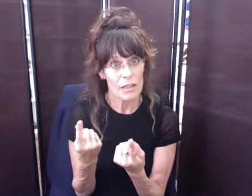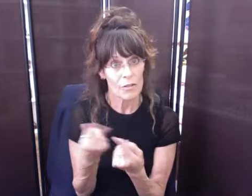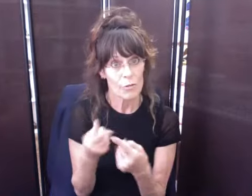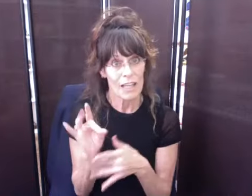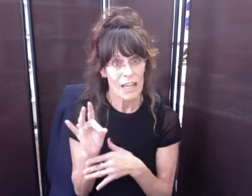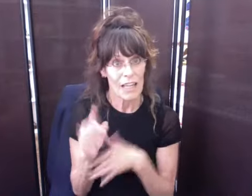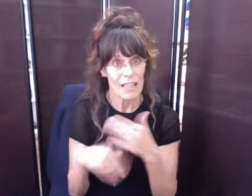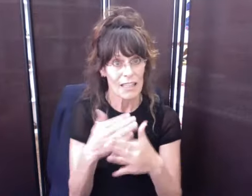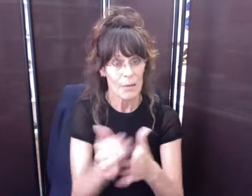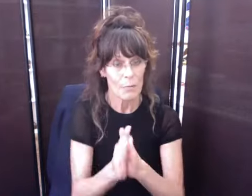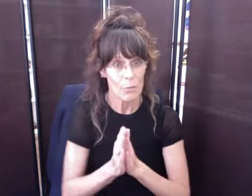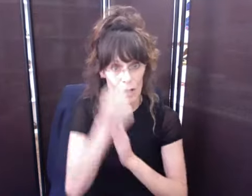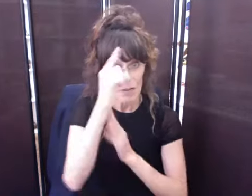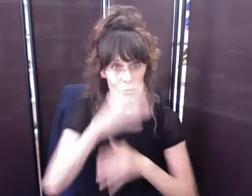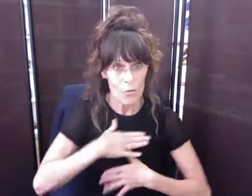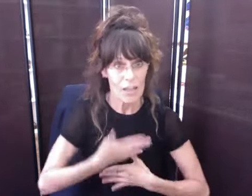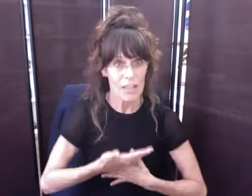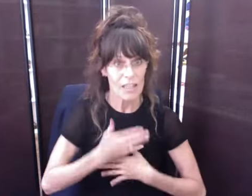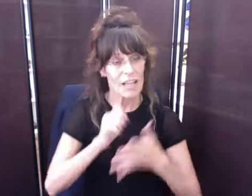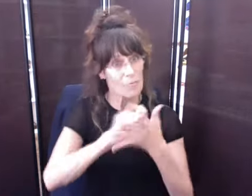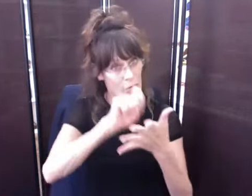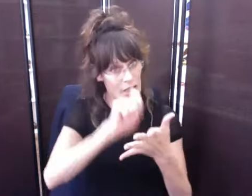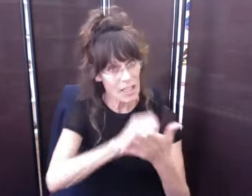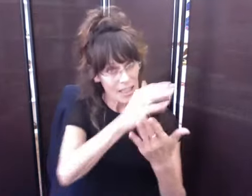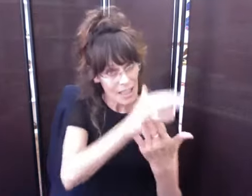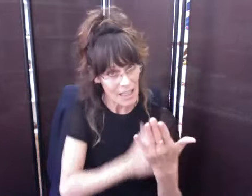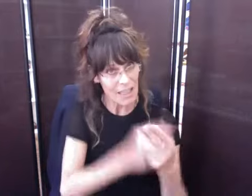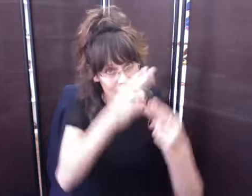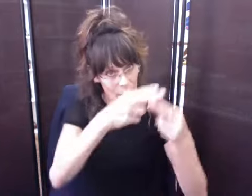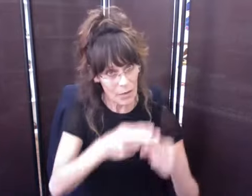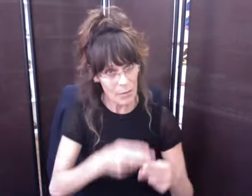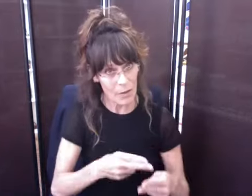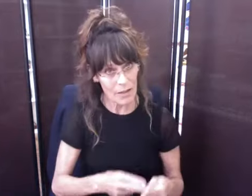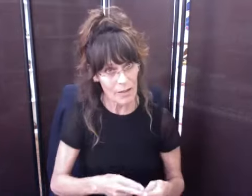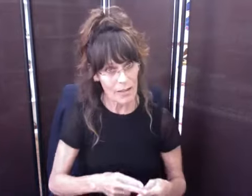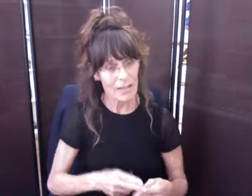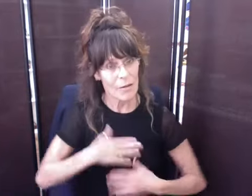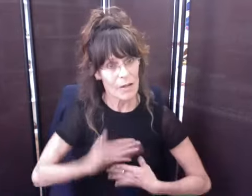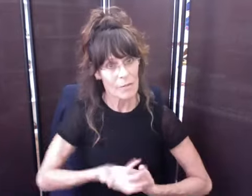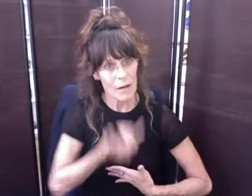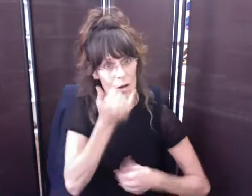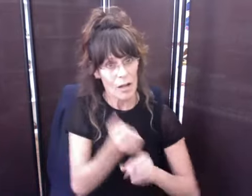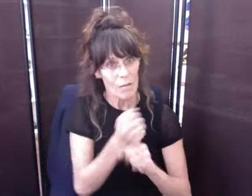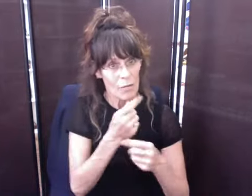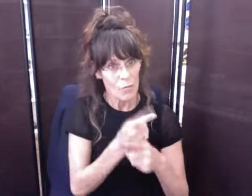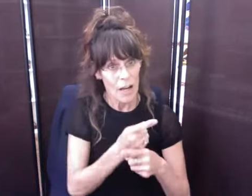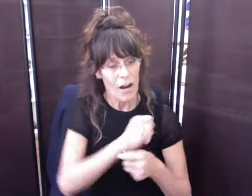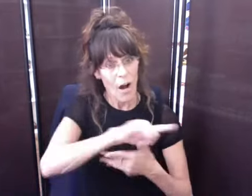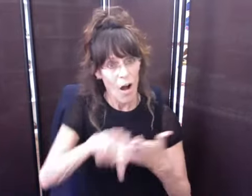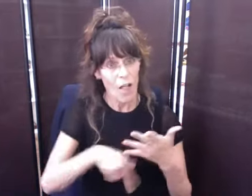for the willingness, and I've written these things, all of these people down that I owe restitution to, or institutions, all these things. Even up to that